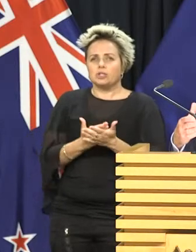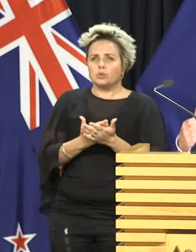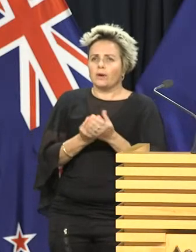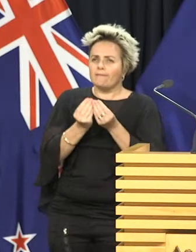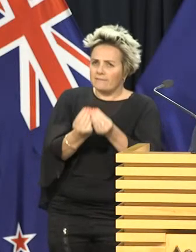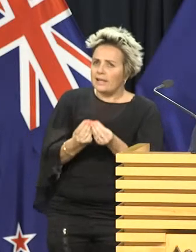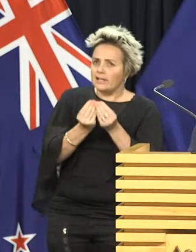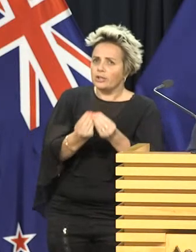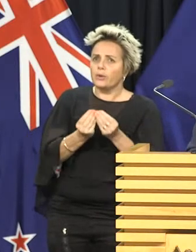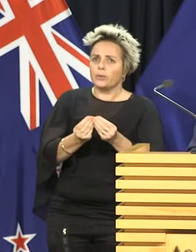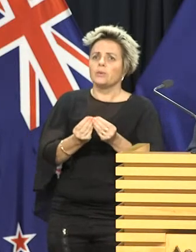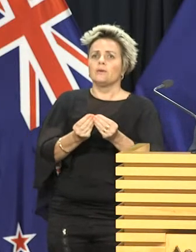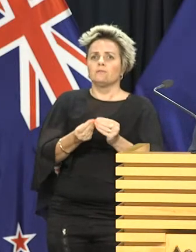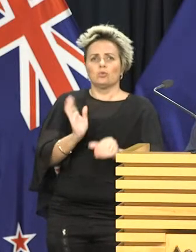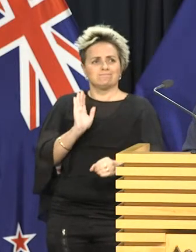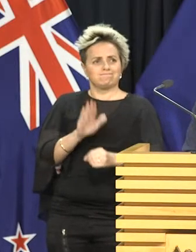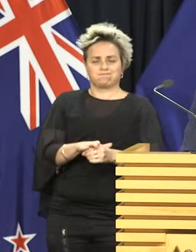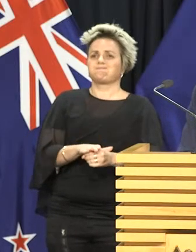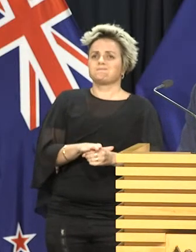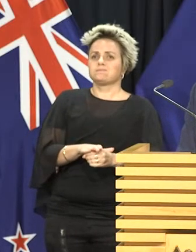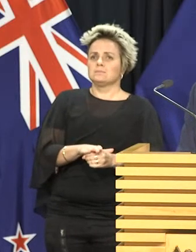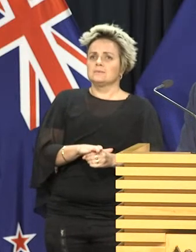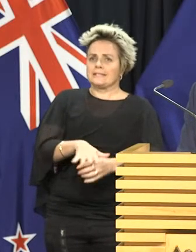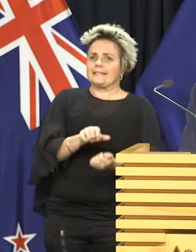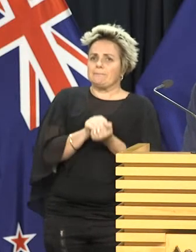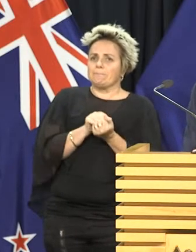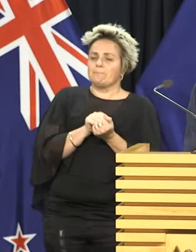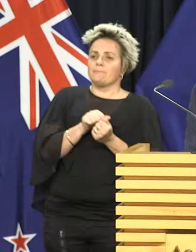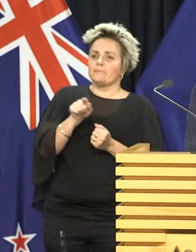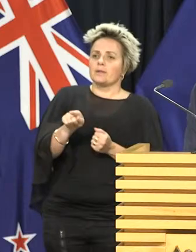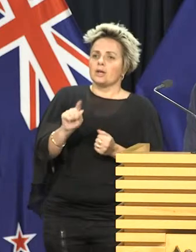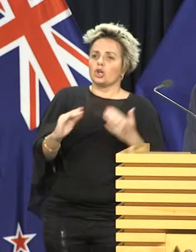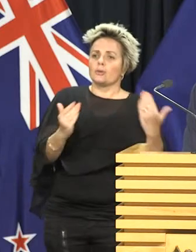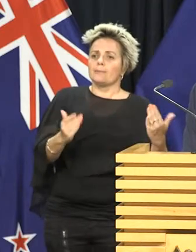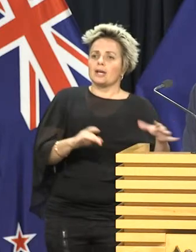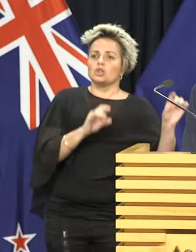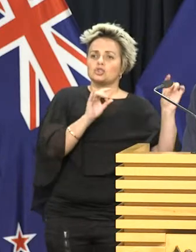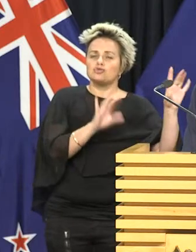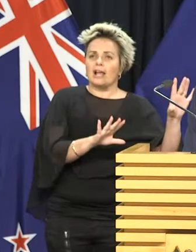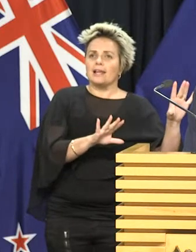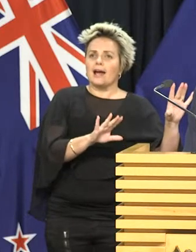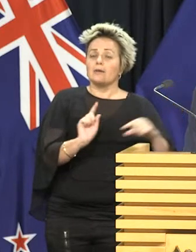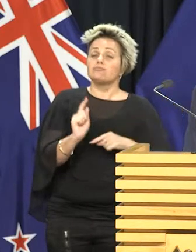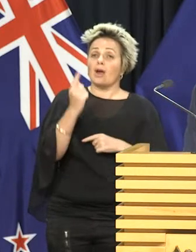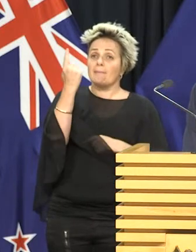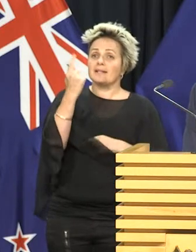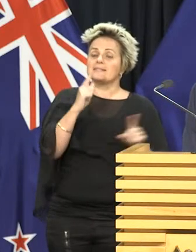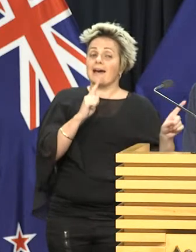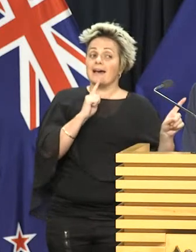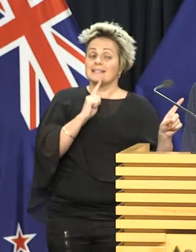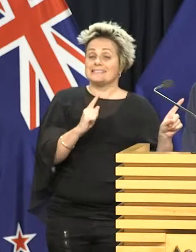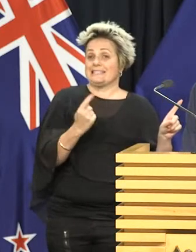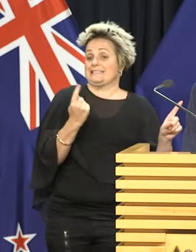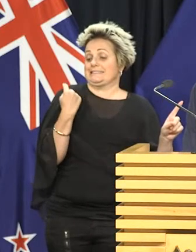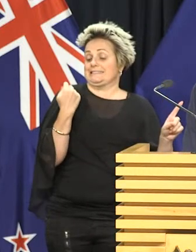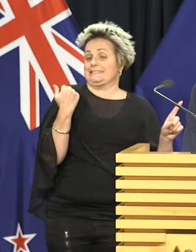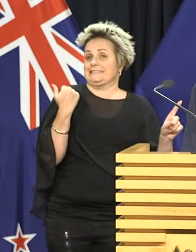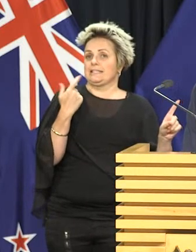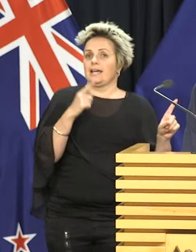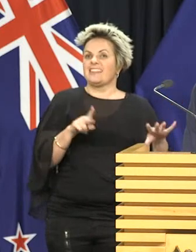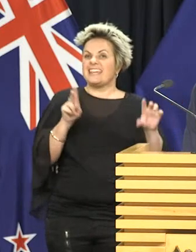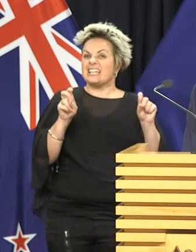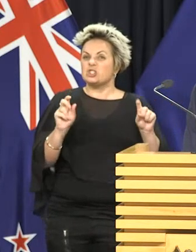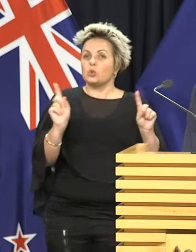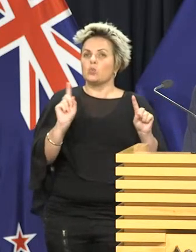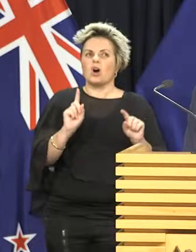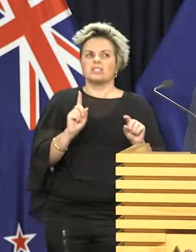good elimination approach. The Australian comparison, Scott Morrison just hours ago saying that the issue with their rollout was the lack